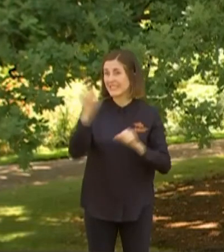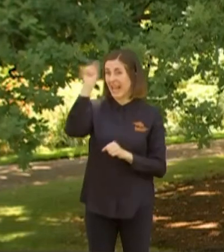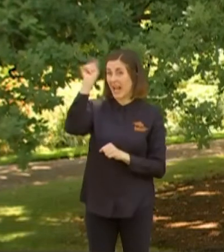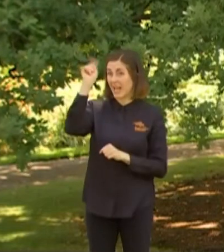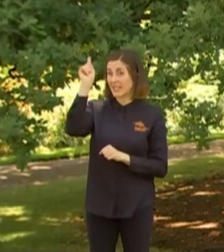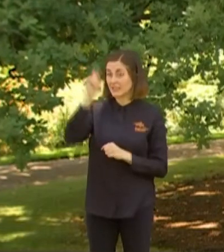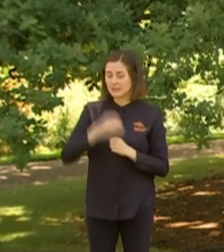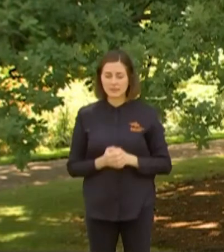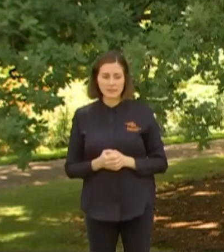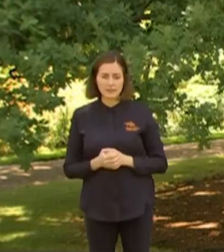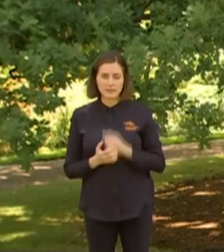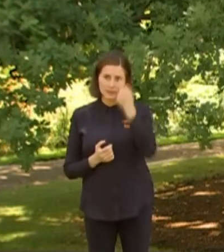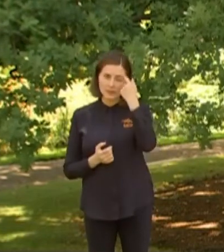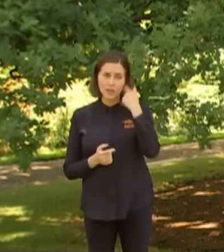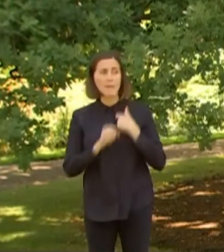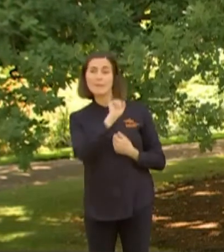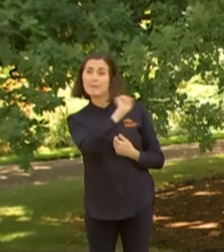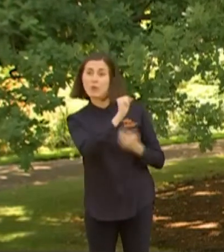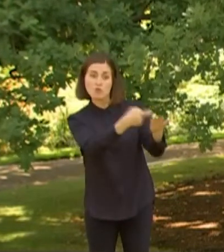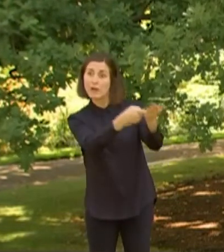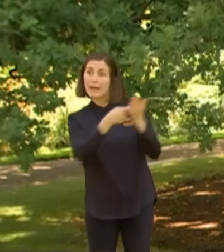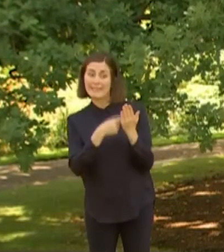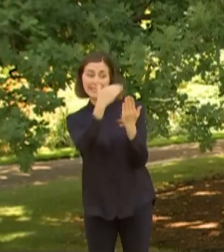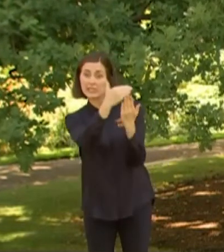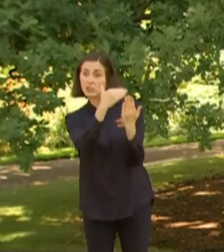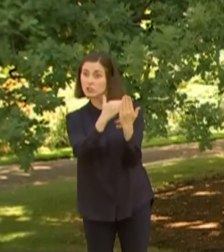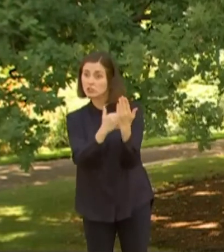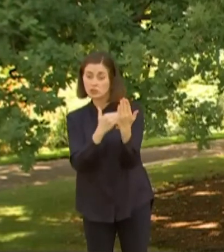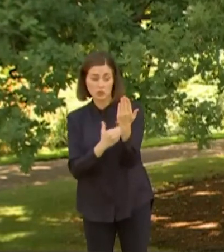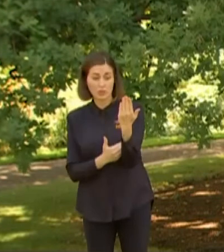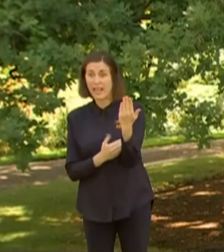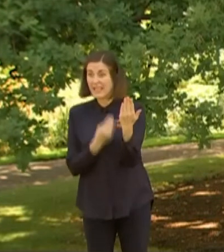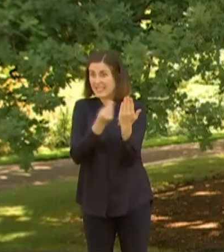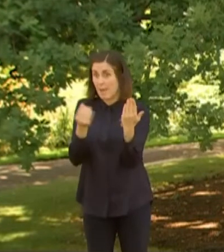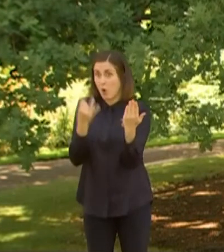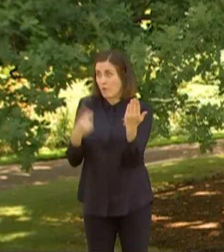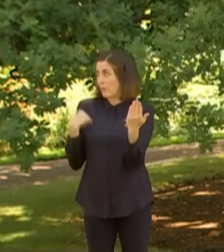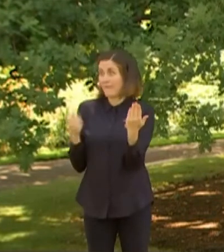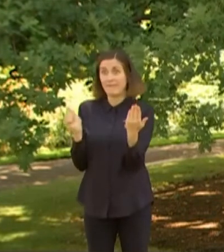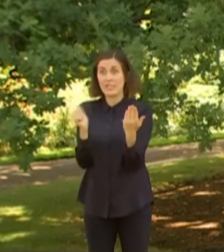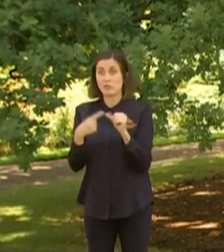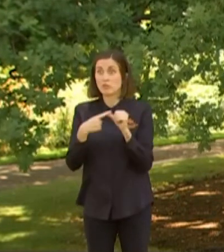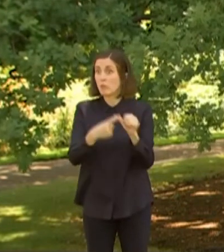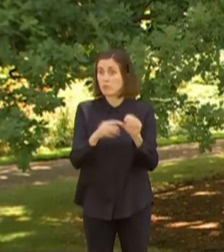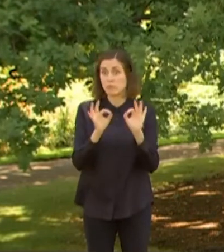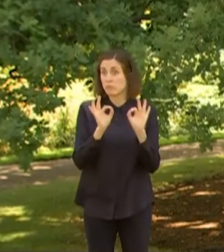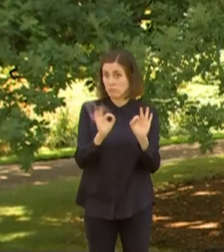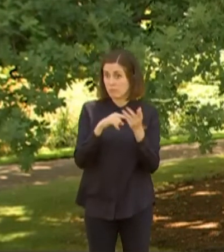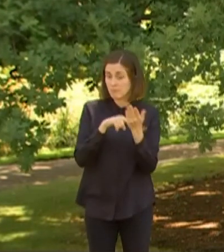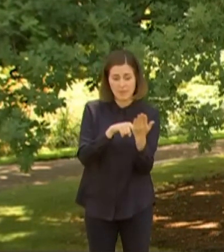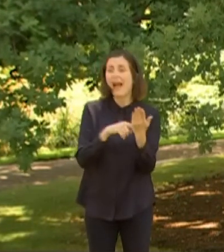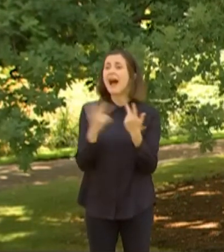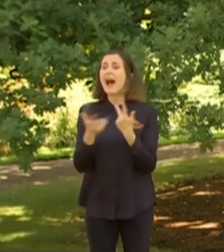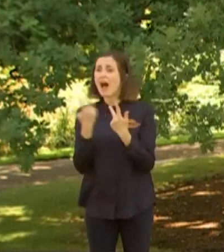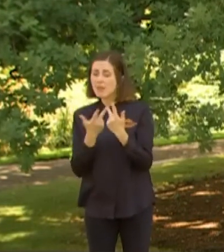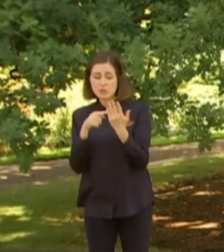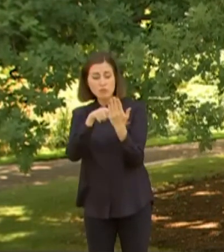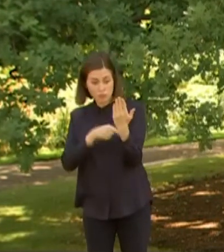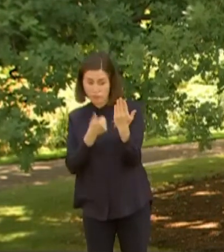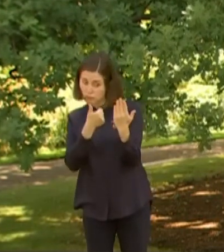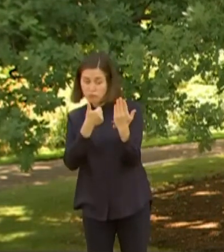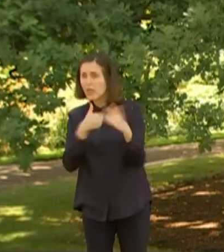week. Some of those recommendations have already been given effect to. Others we are absolutely supportive of. We just need to work